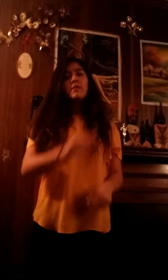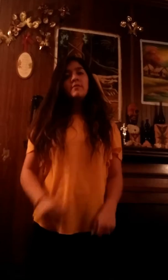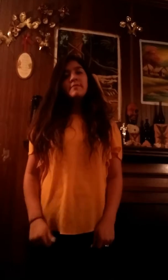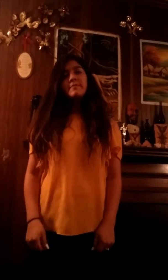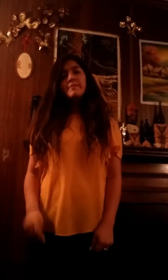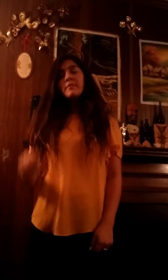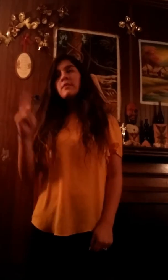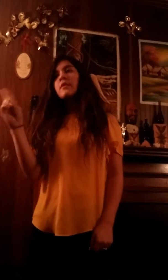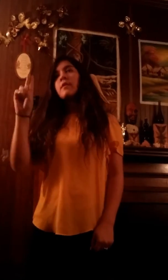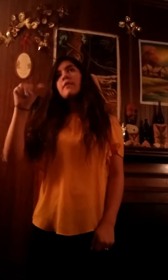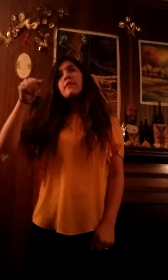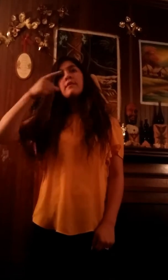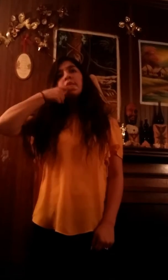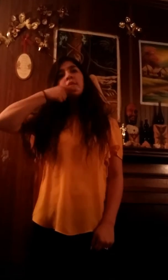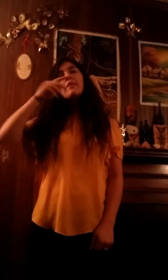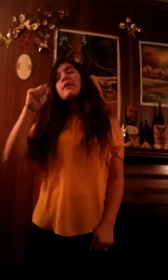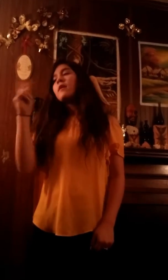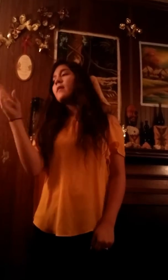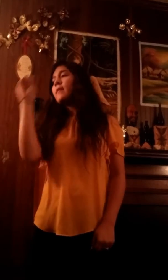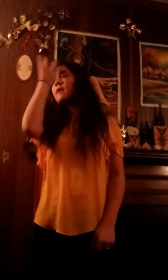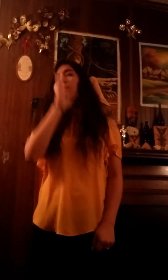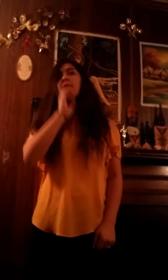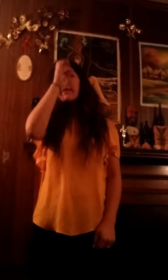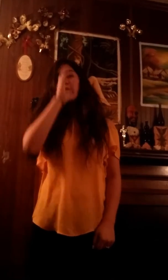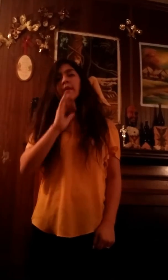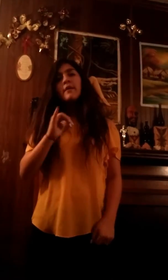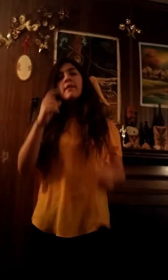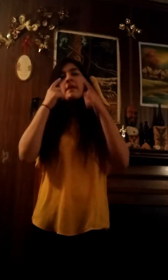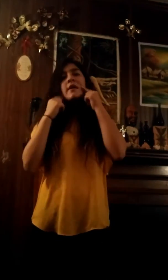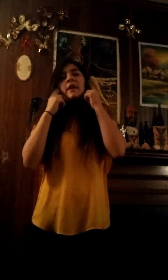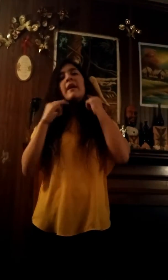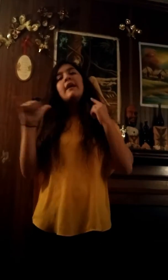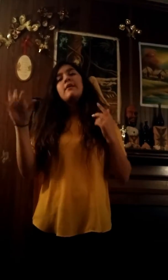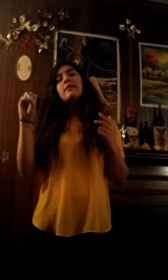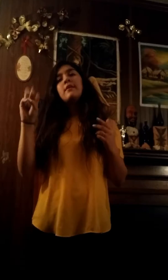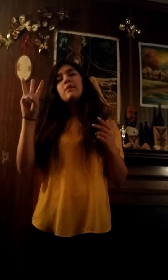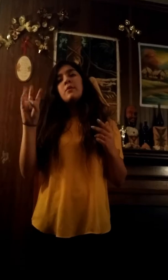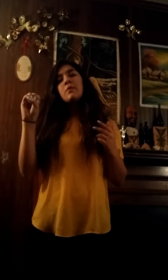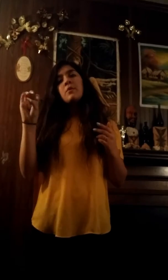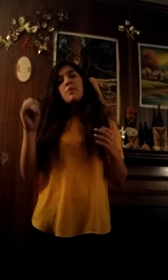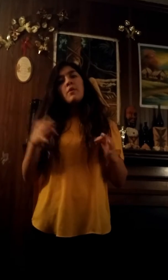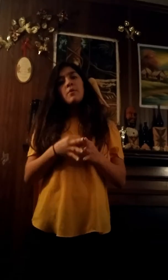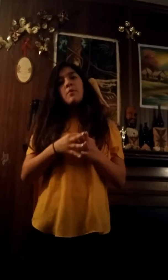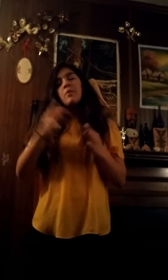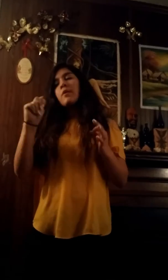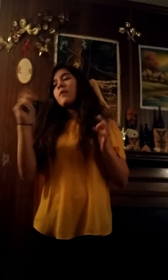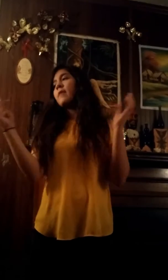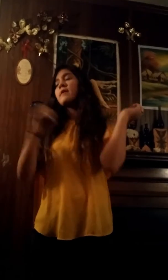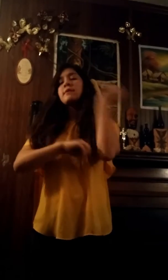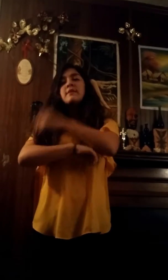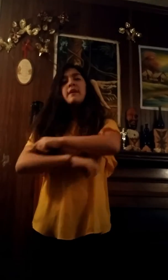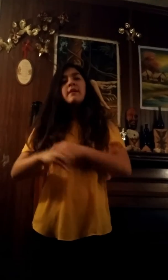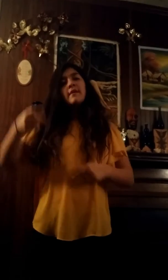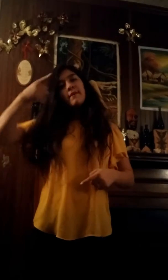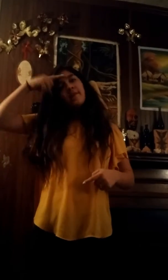Thus saith the Lord God, How ye woe worth the day, for the day is near,